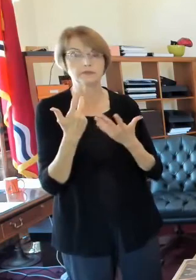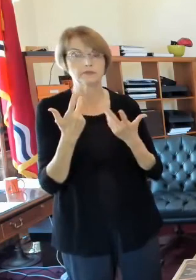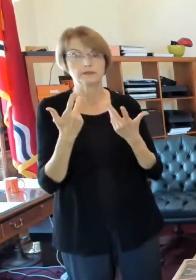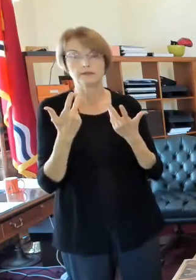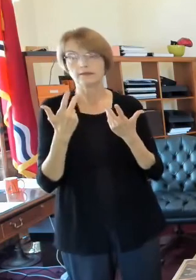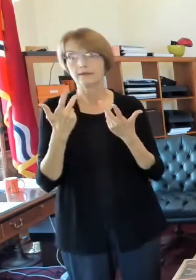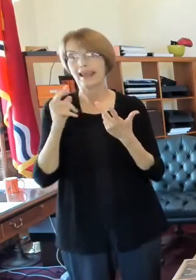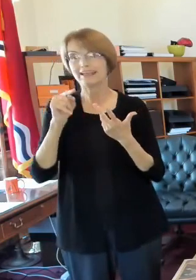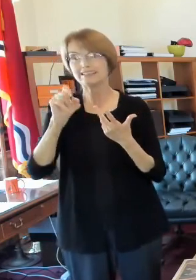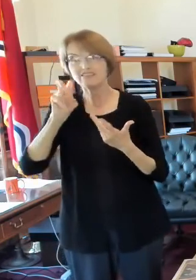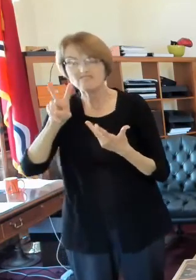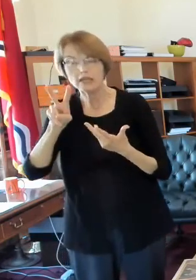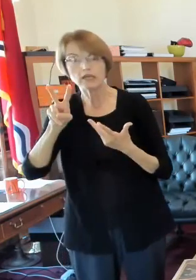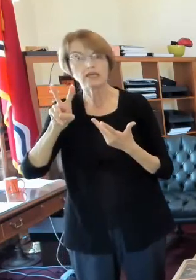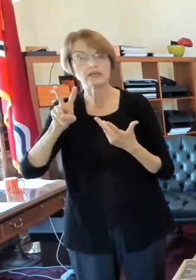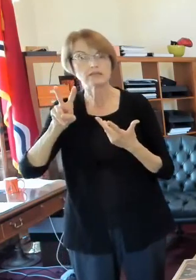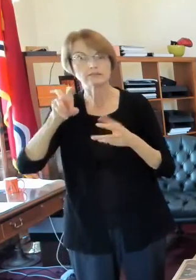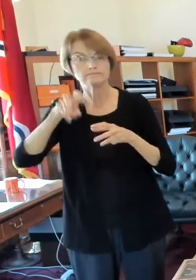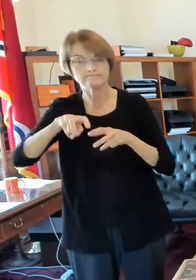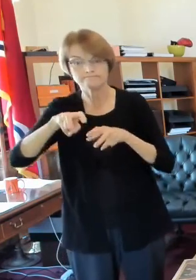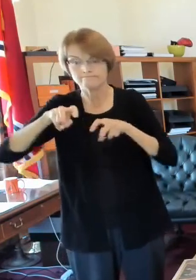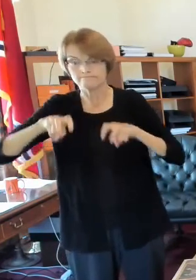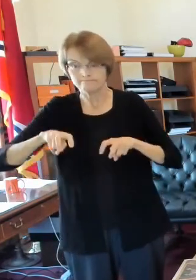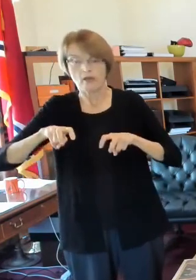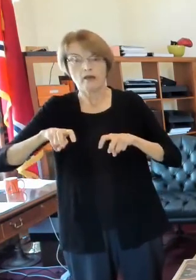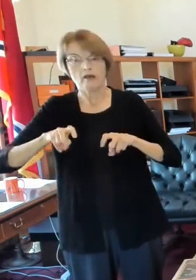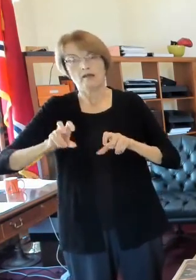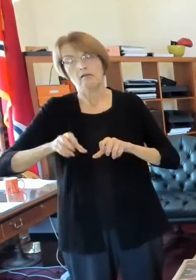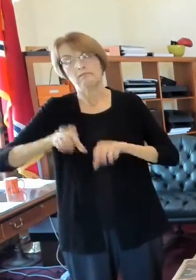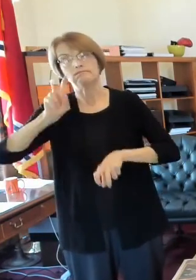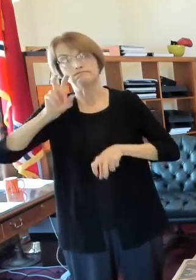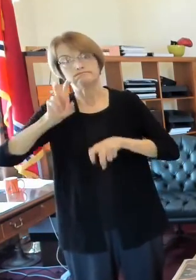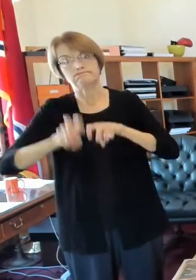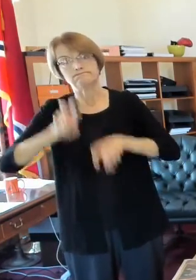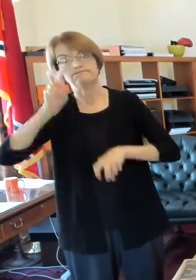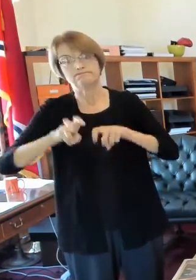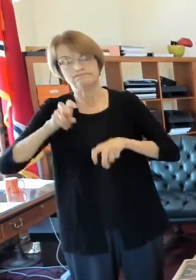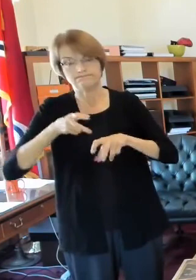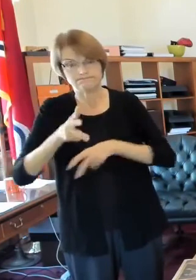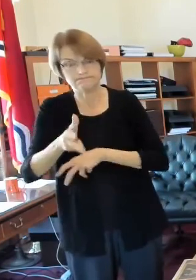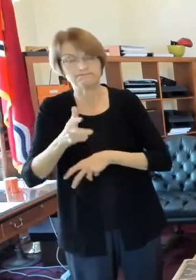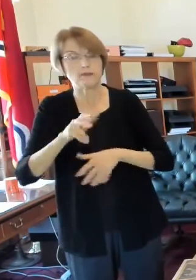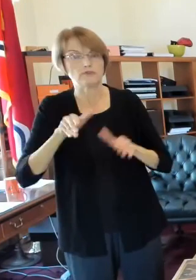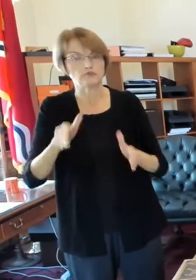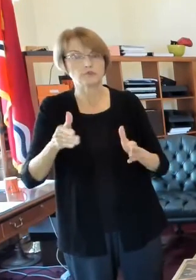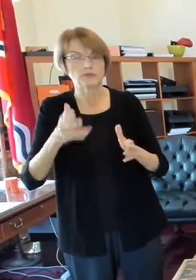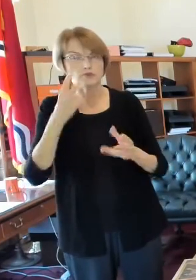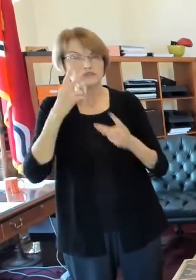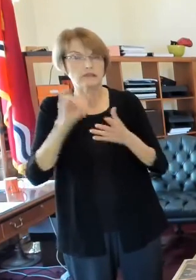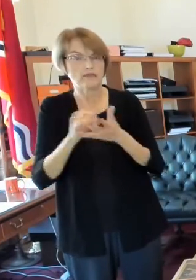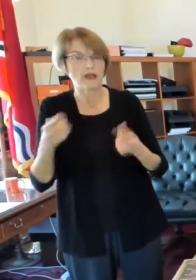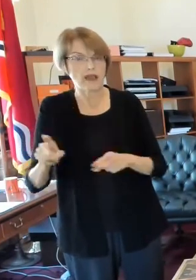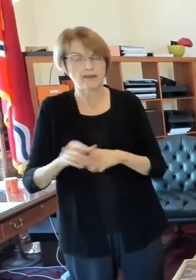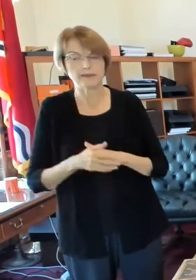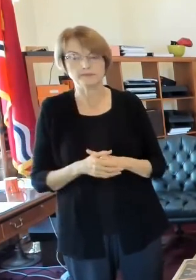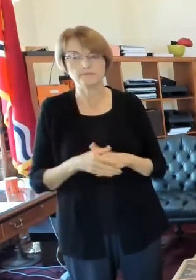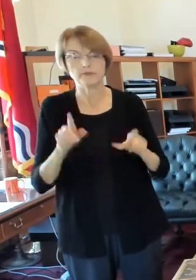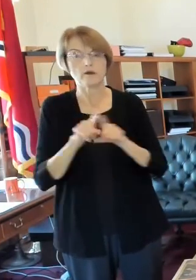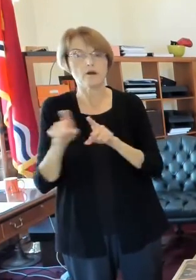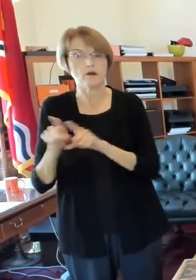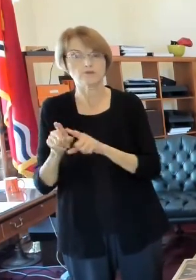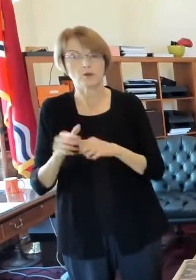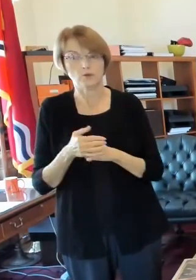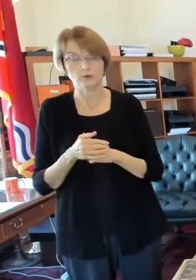doing wheelies, going down the street. You've all seen all that. There's also been a significant